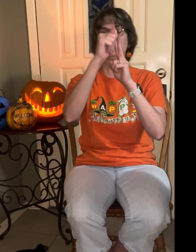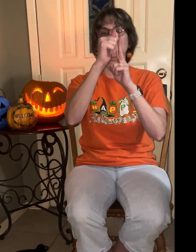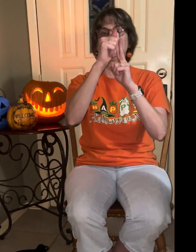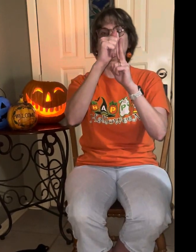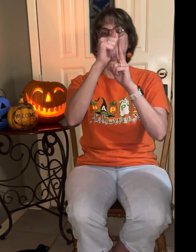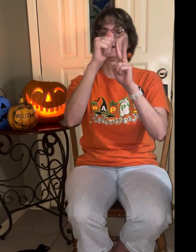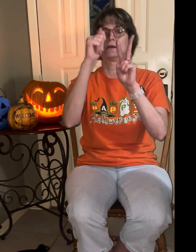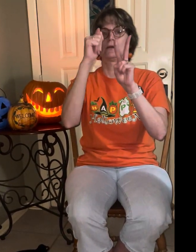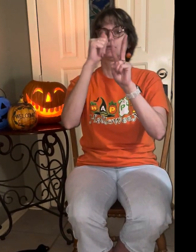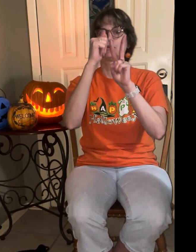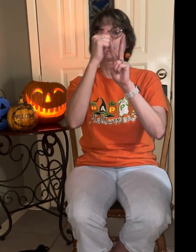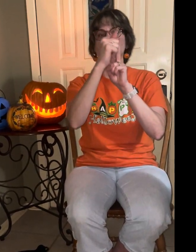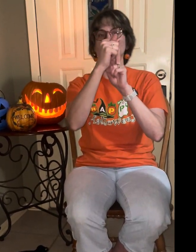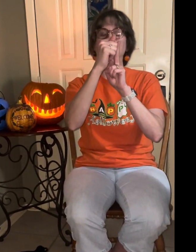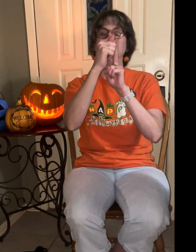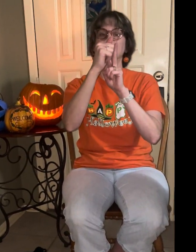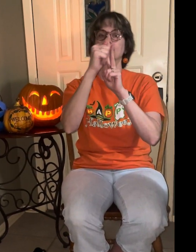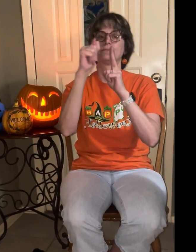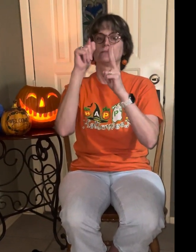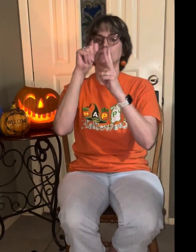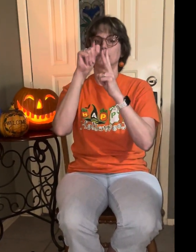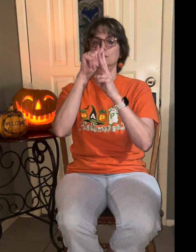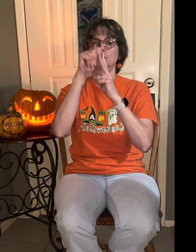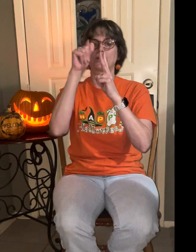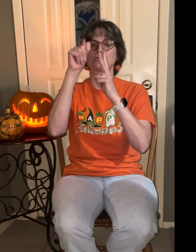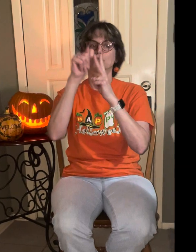Trick-or-treat, trick-or-treat, trick-or-treat.